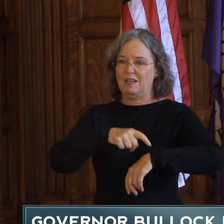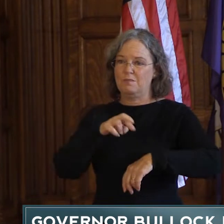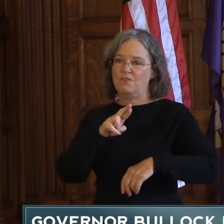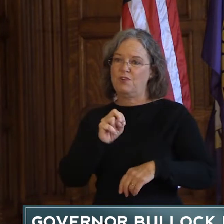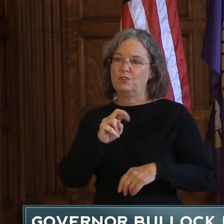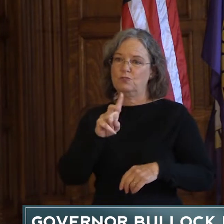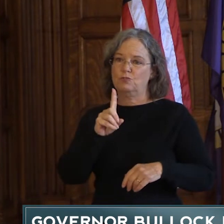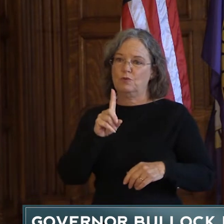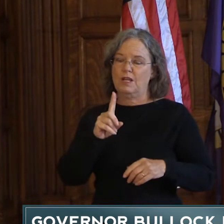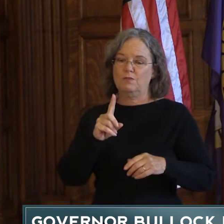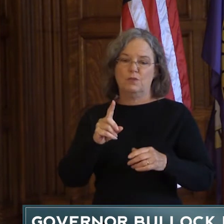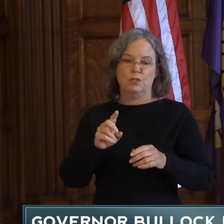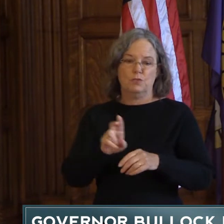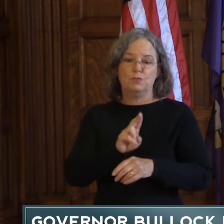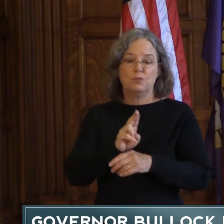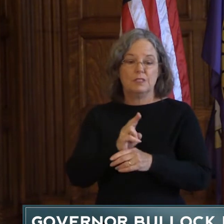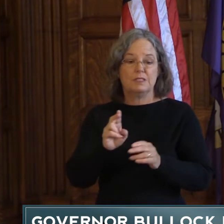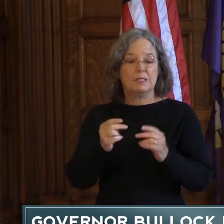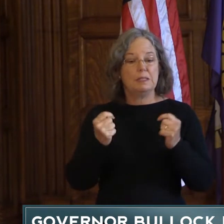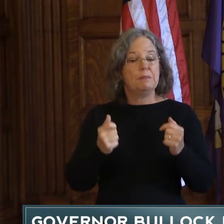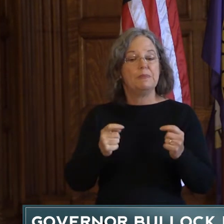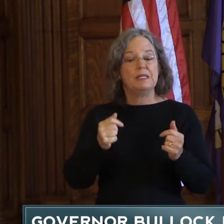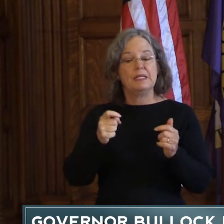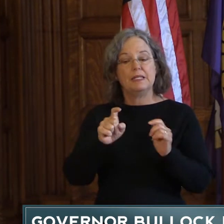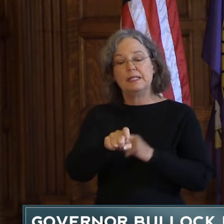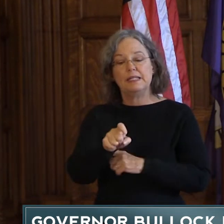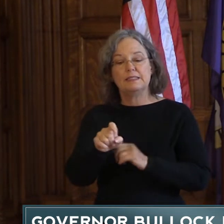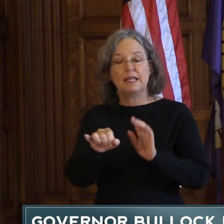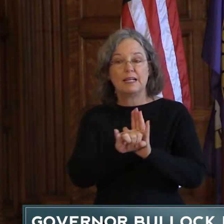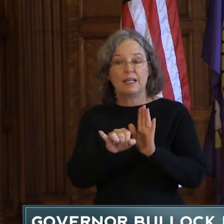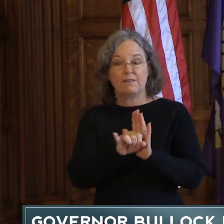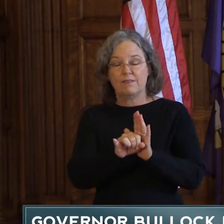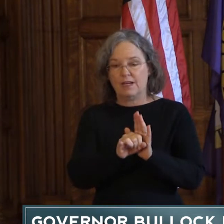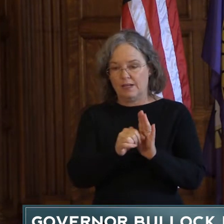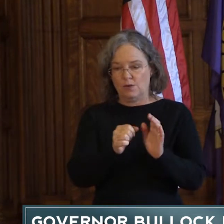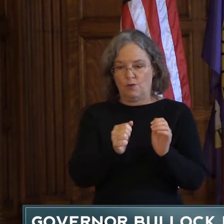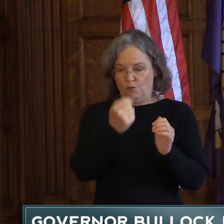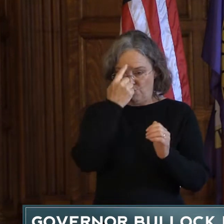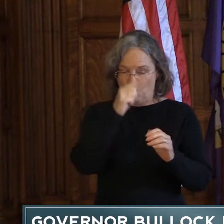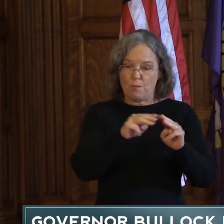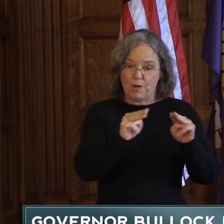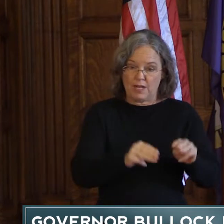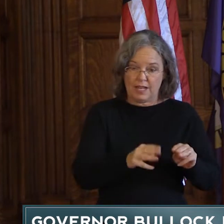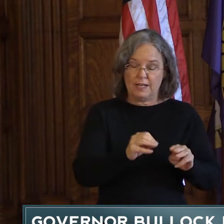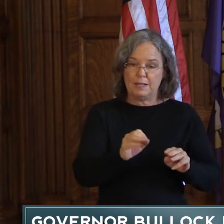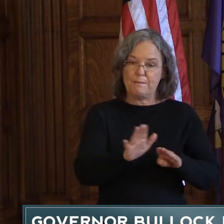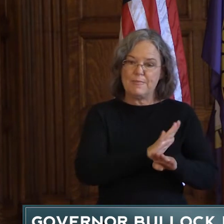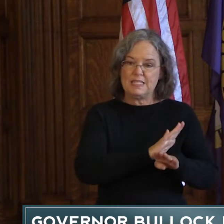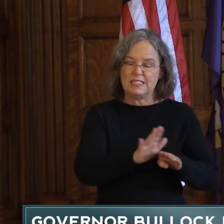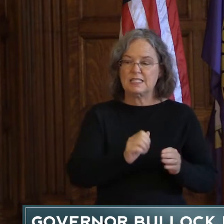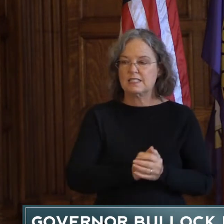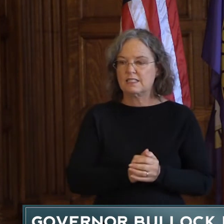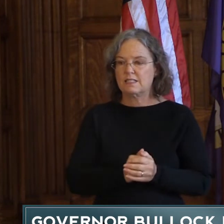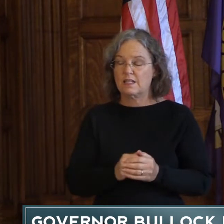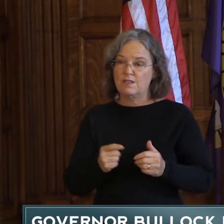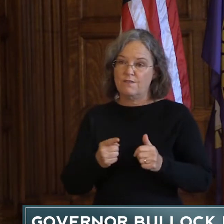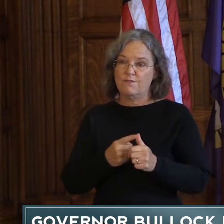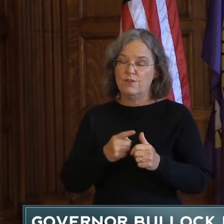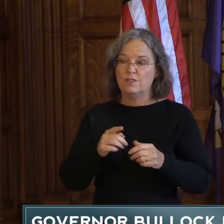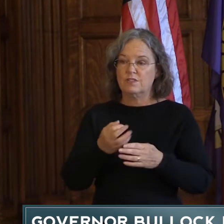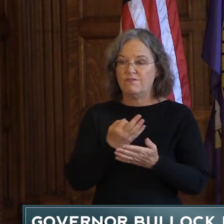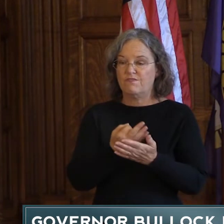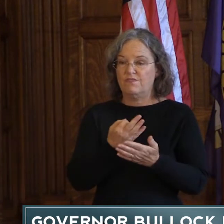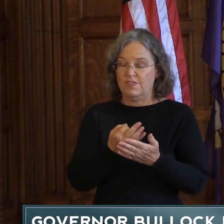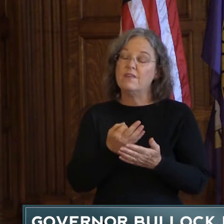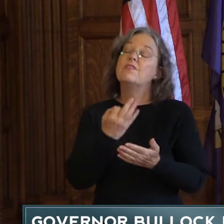needs identified by Montanans and small businesses. There'll certainly be additional funding announced in the